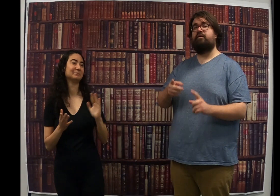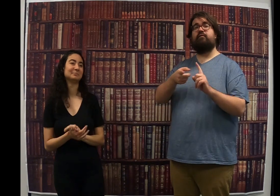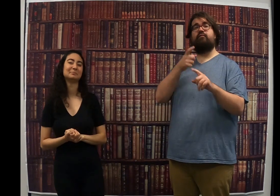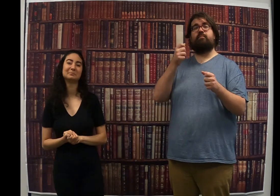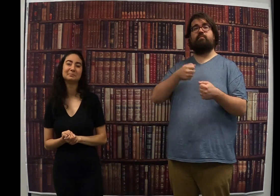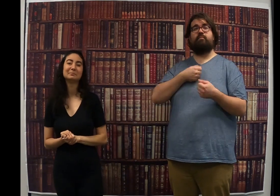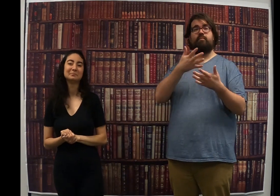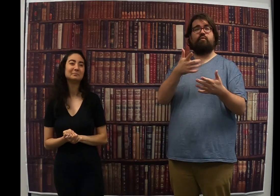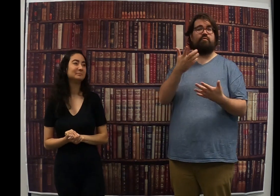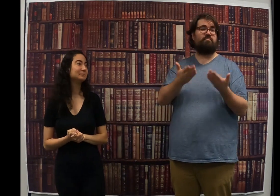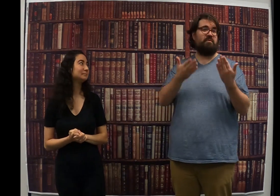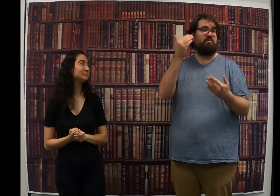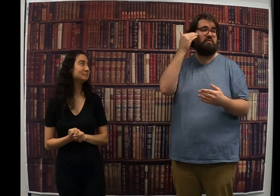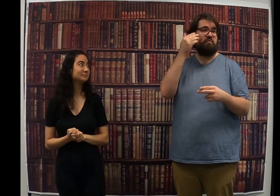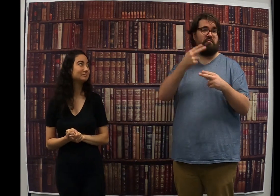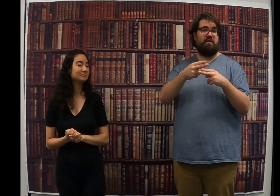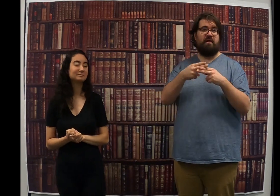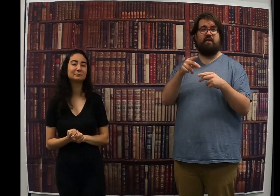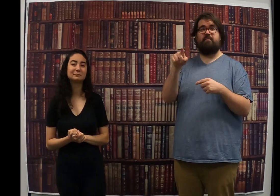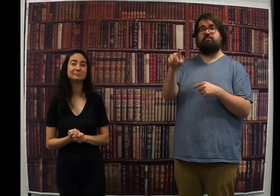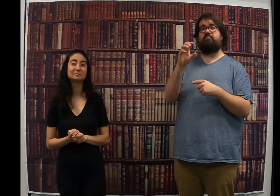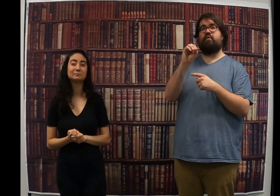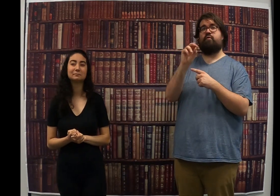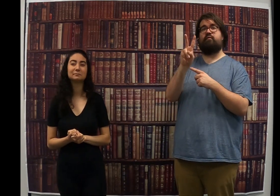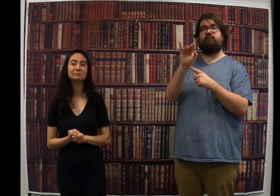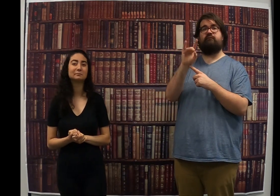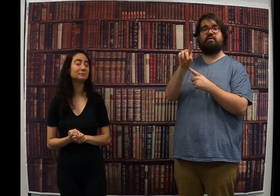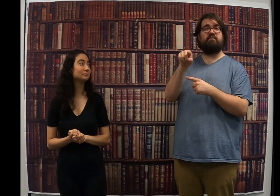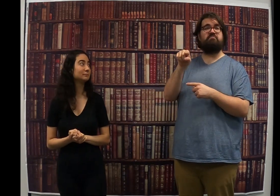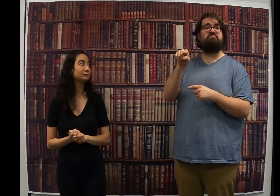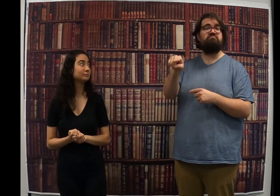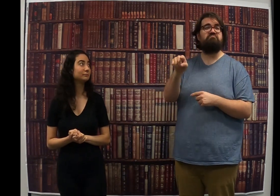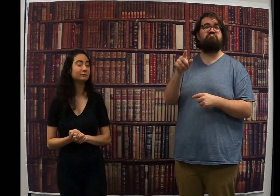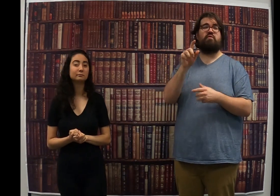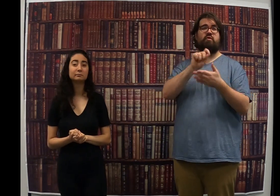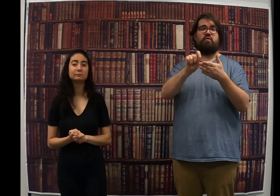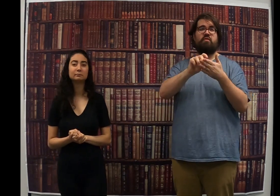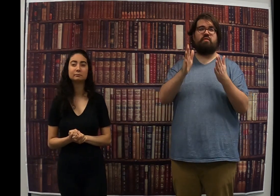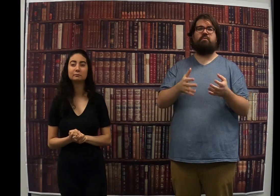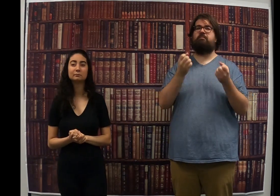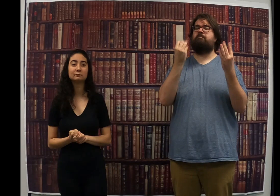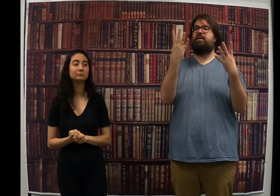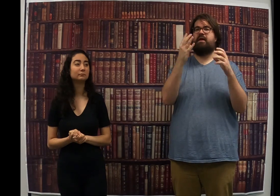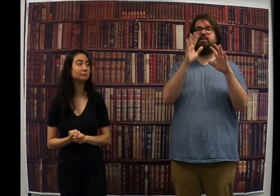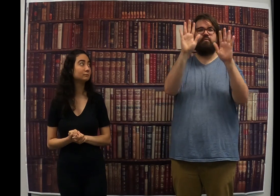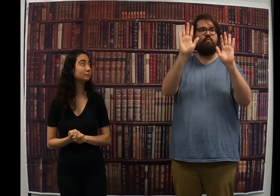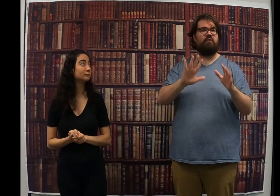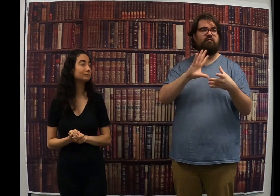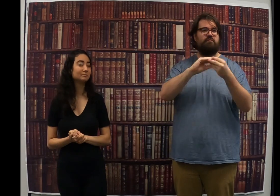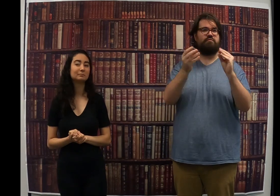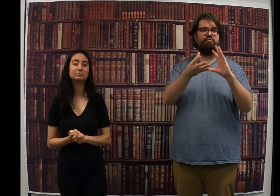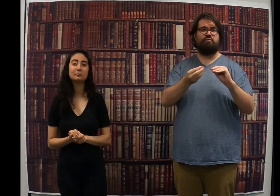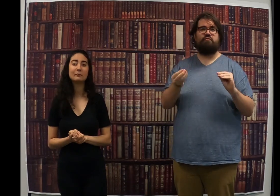Ovid. Ovid was the author of many a wonderful tale, many of which were from the same collection as this, in the